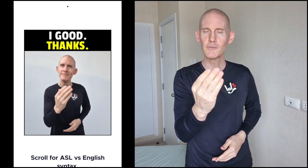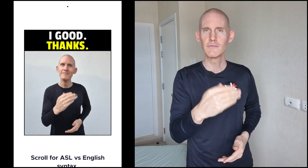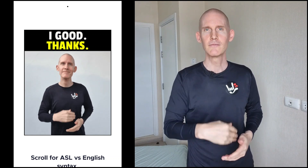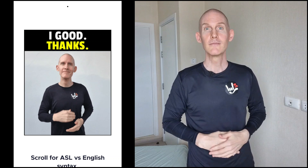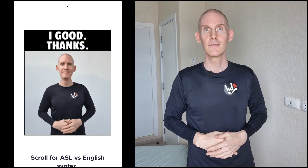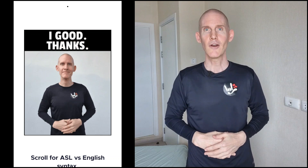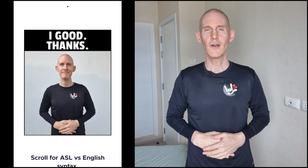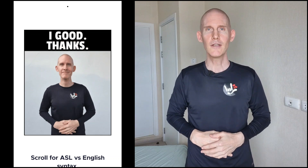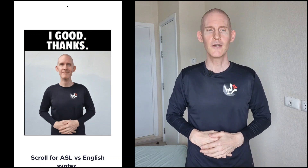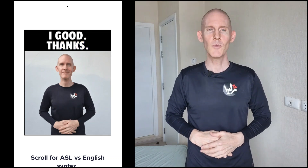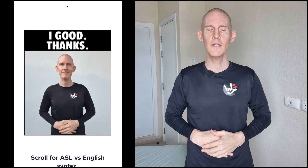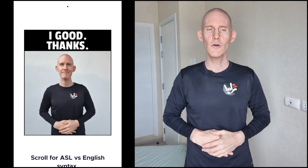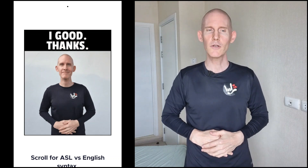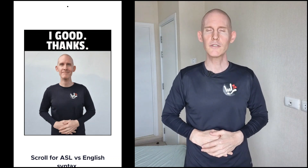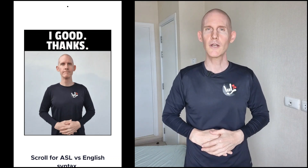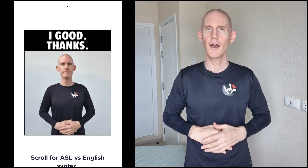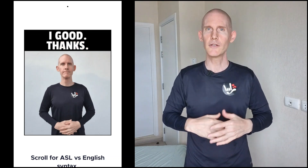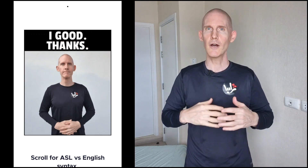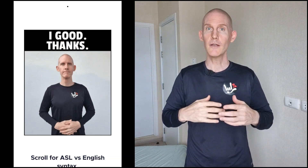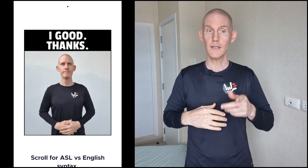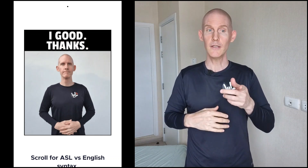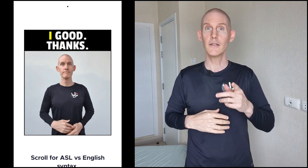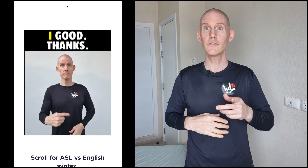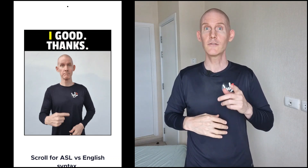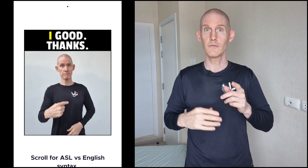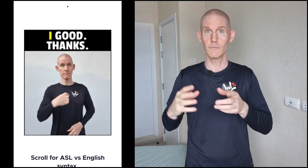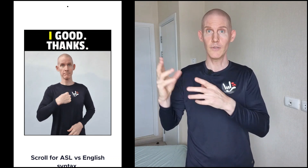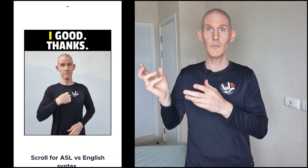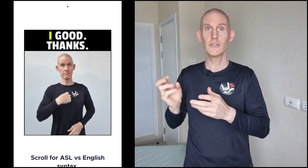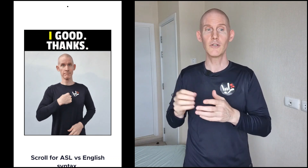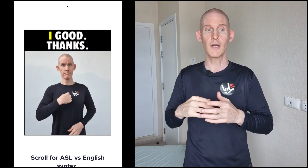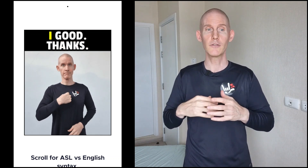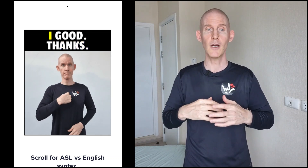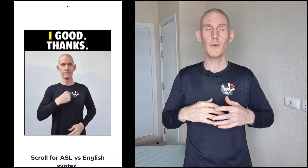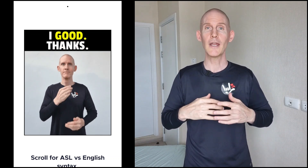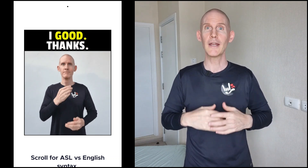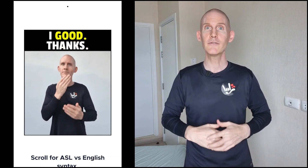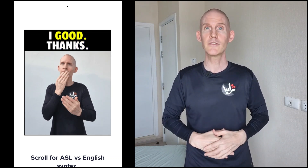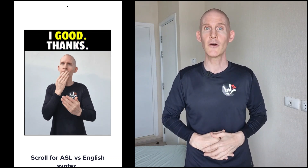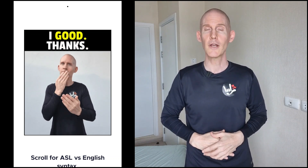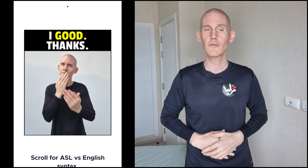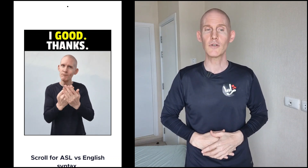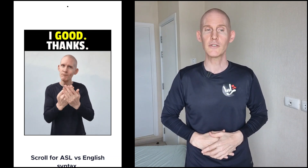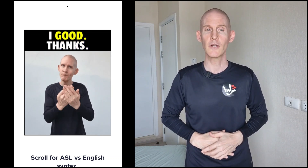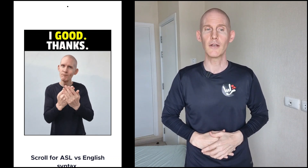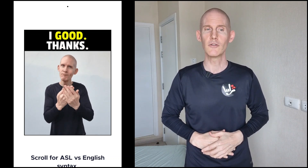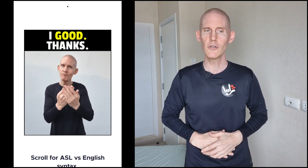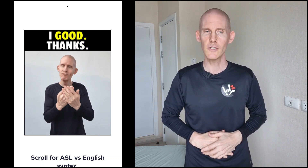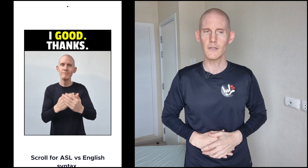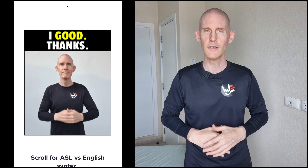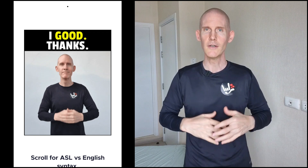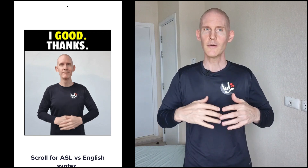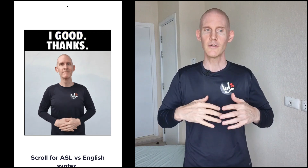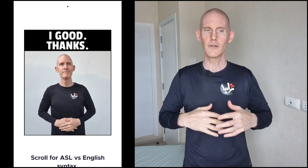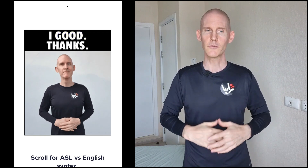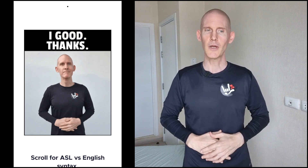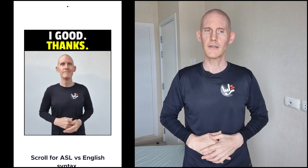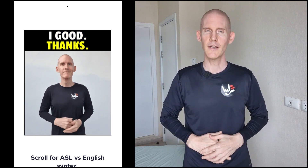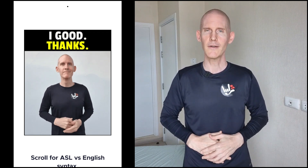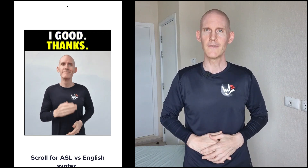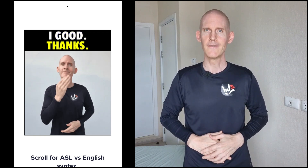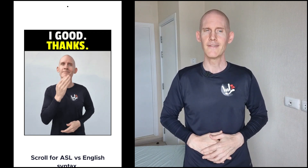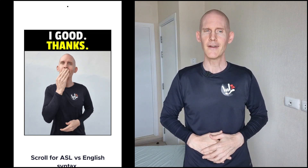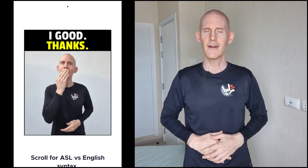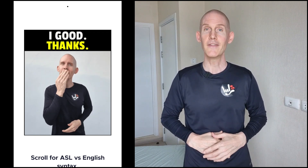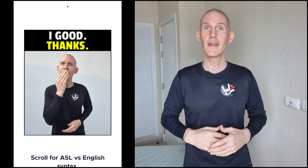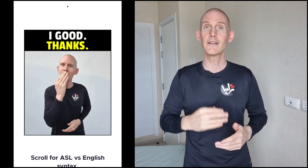thanks. All right, now you might notice that in this image here, I drop my hands down after I sign good. Goes back